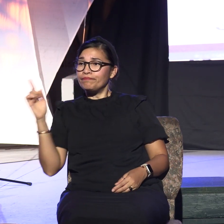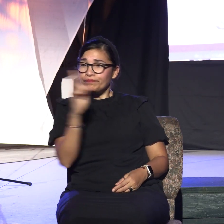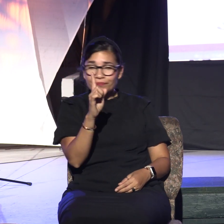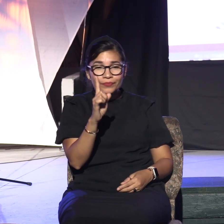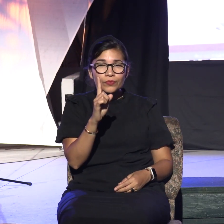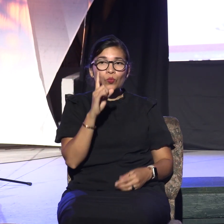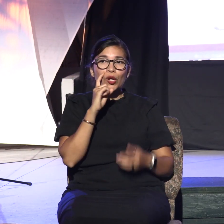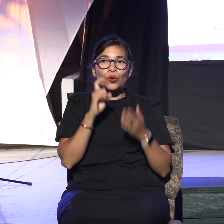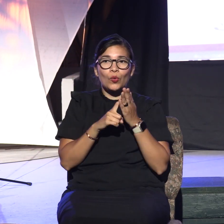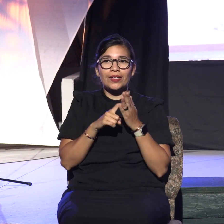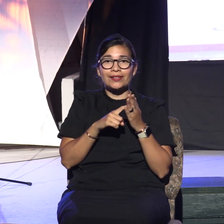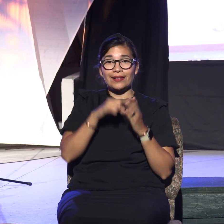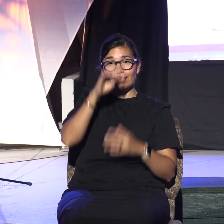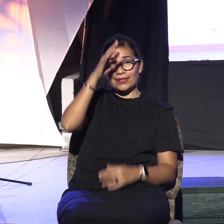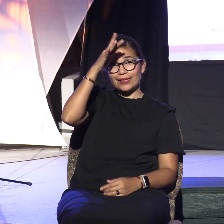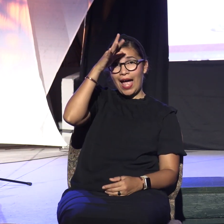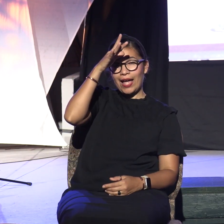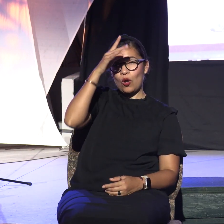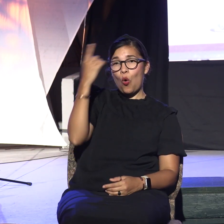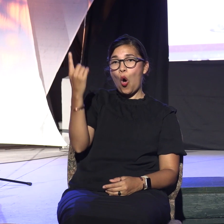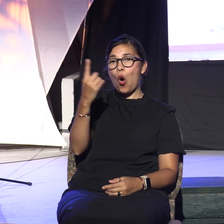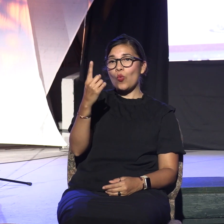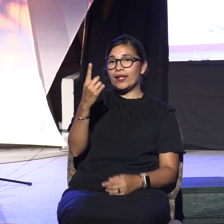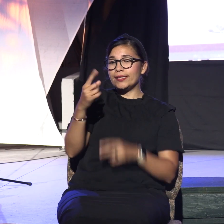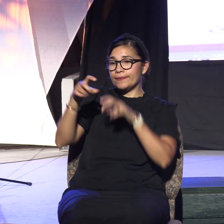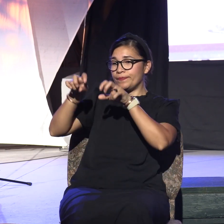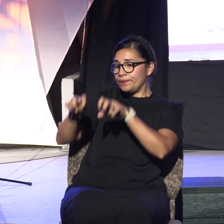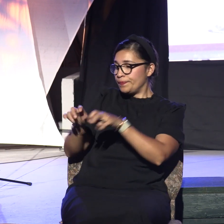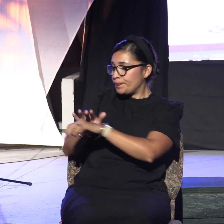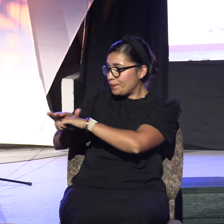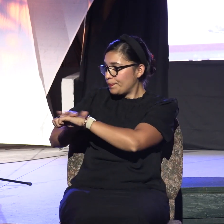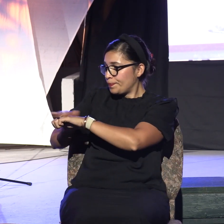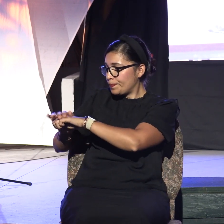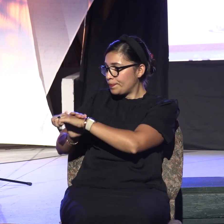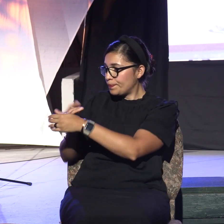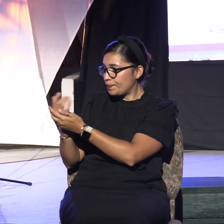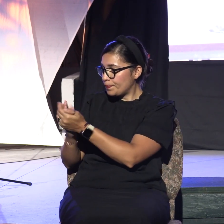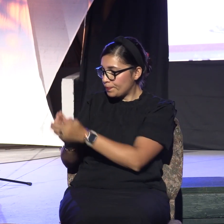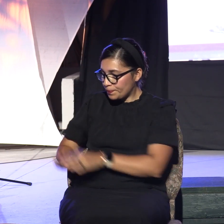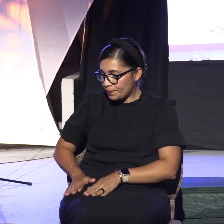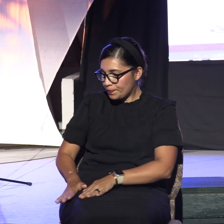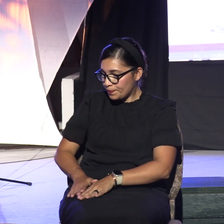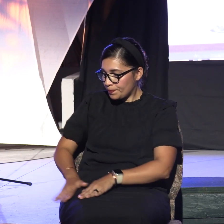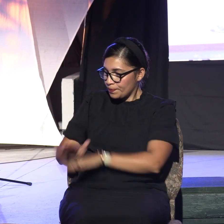And now one last time I looked and he held that hand.